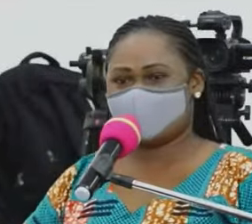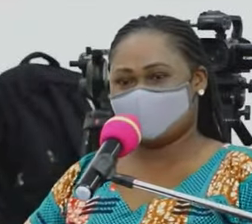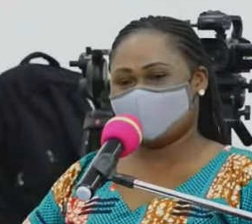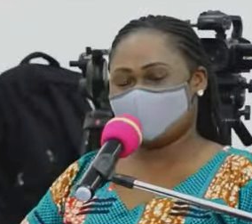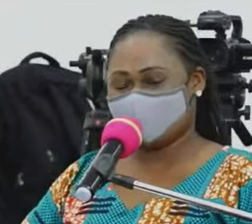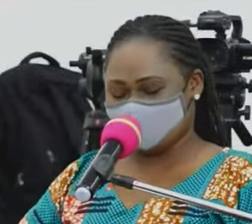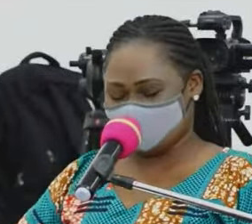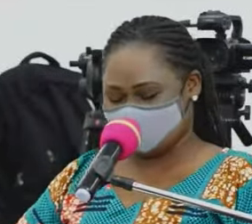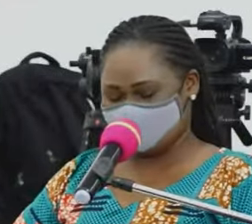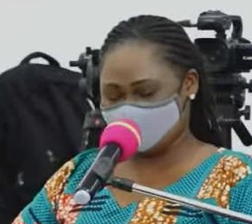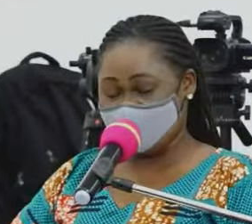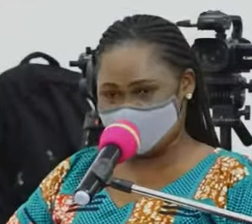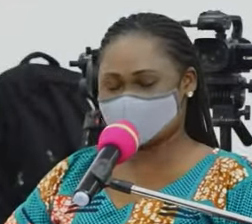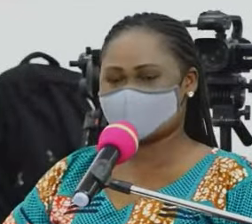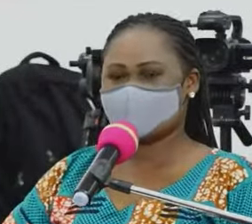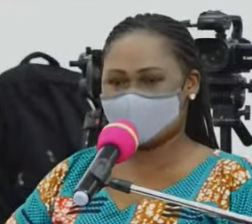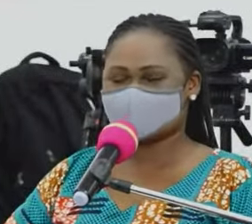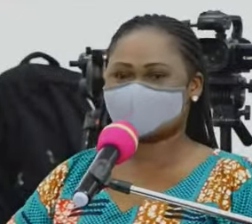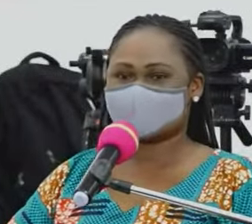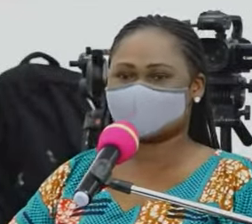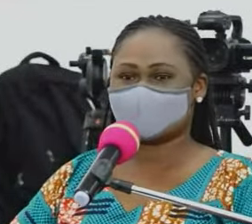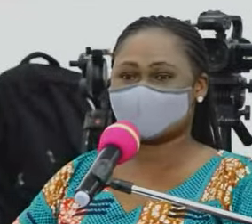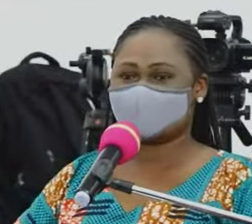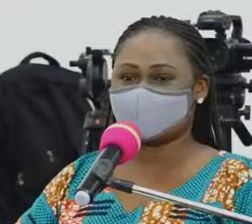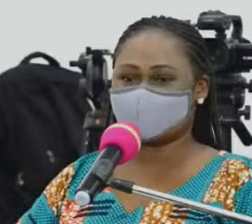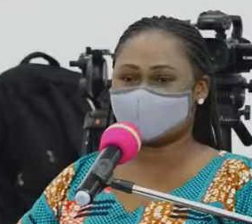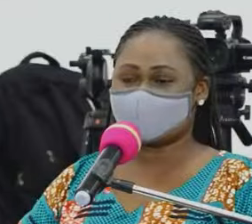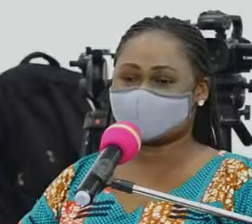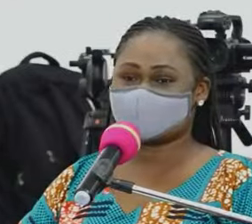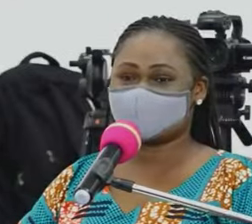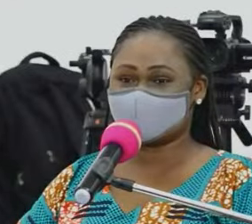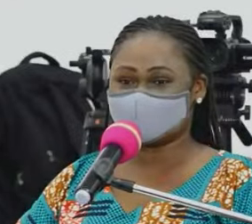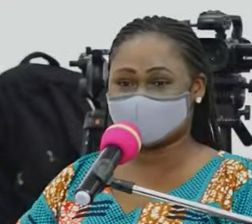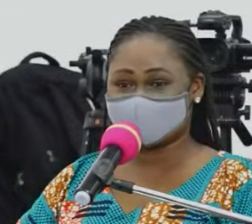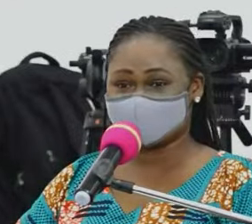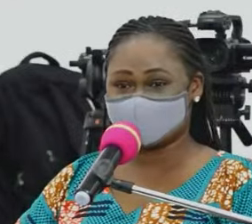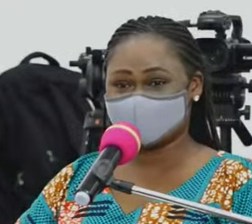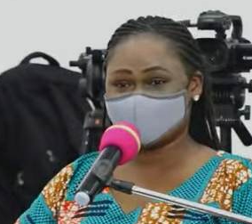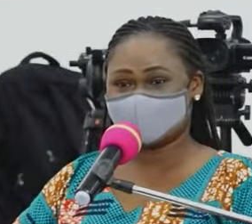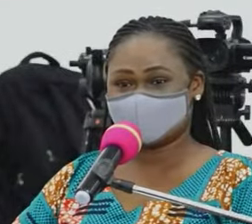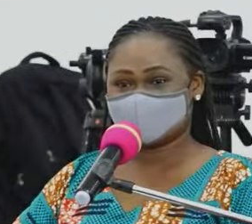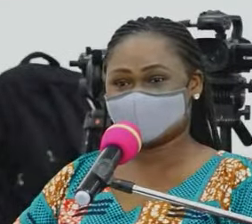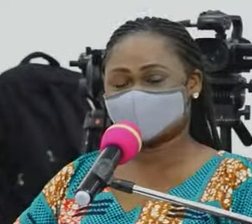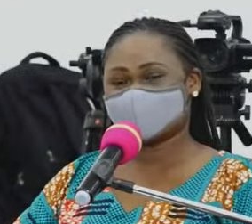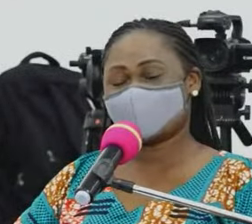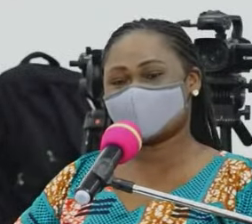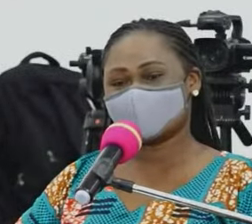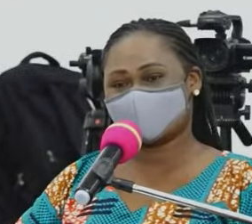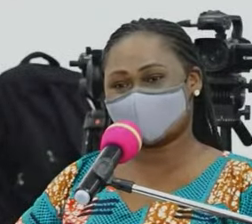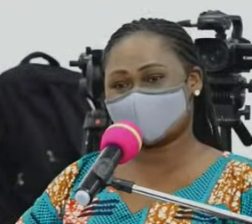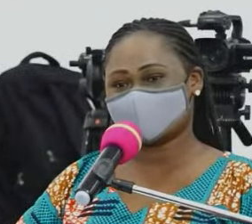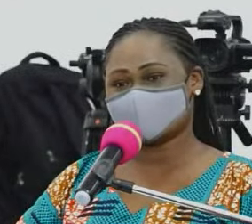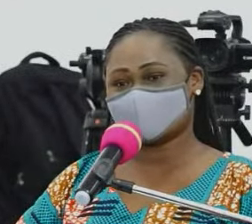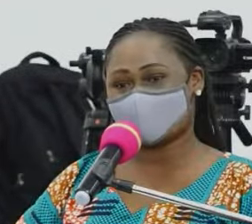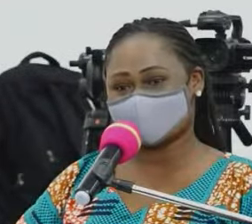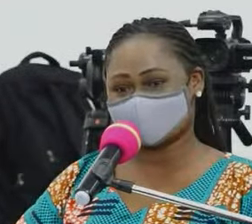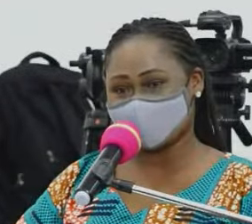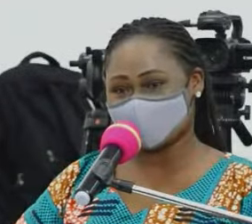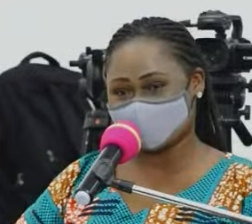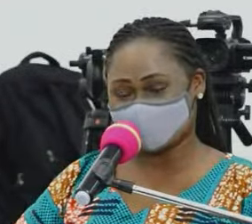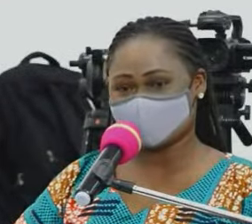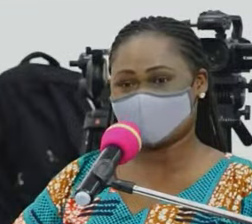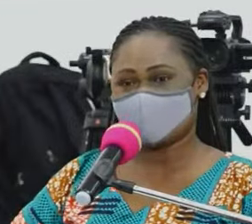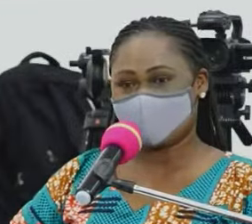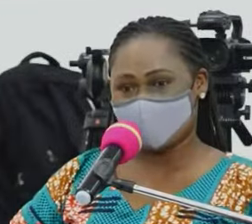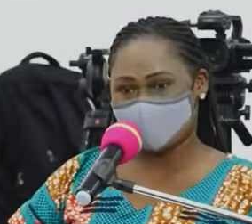the lake, yeah. Yes, but from the video I understand 2019, 2020. I want to find out, is it a